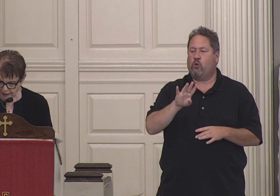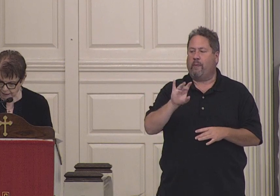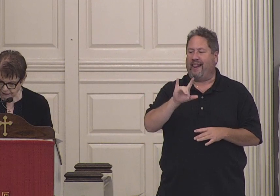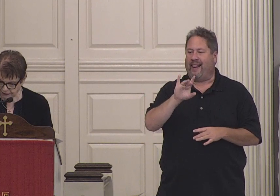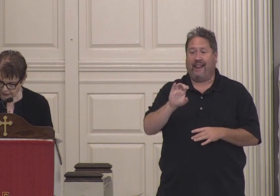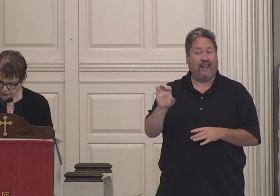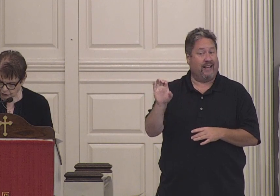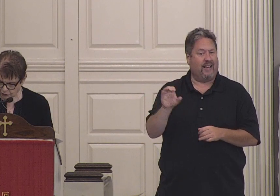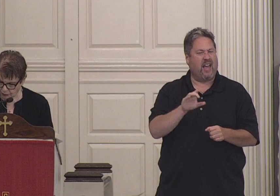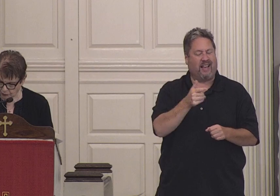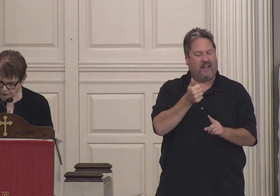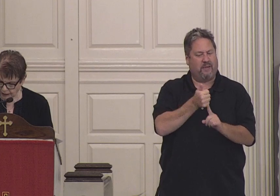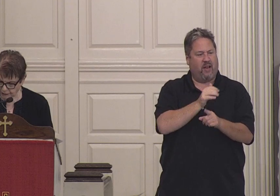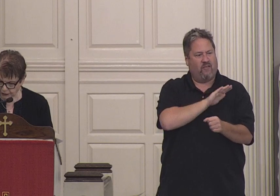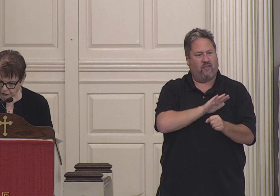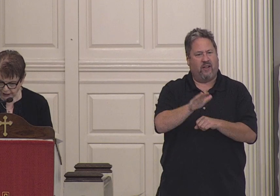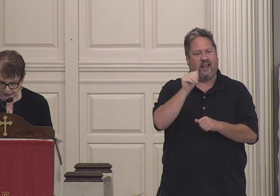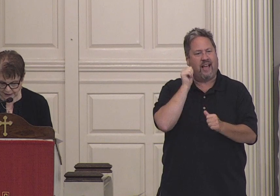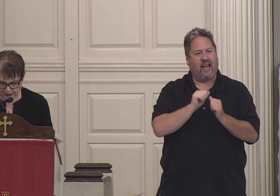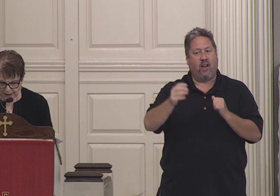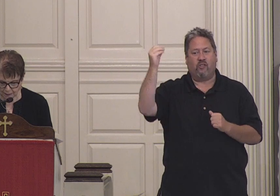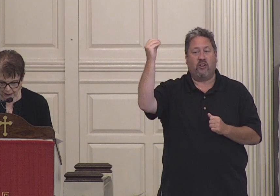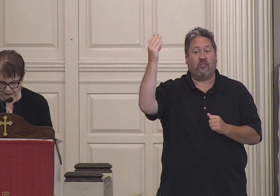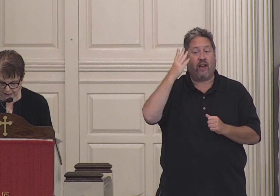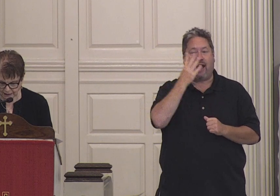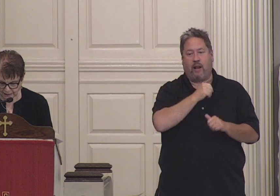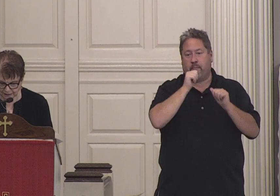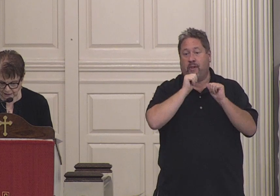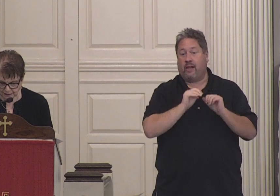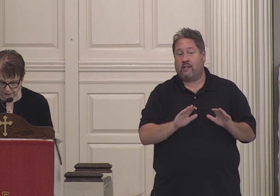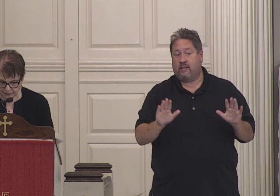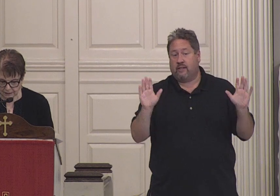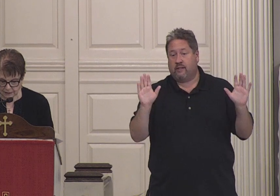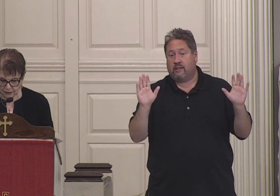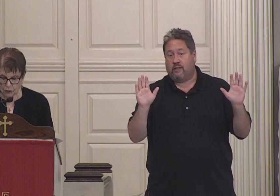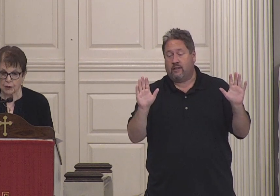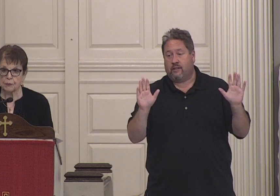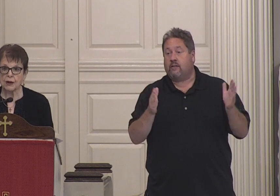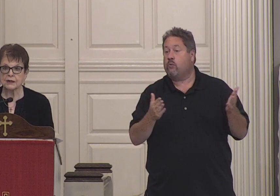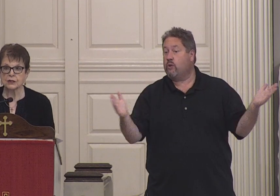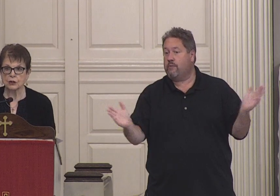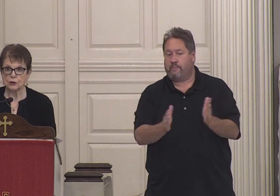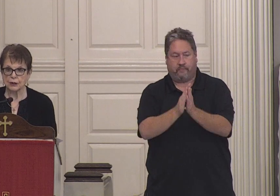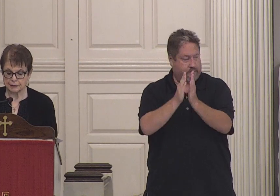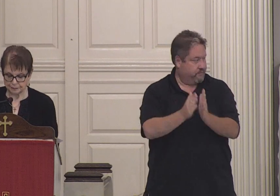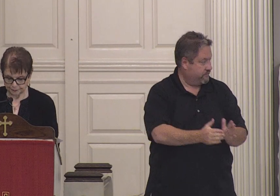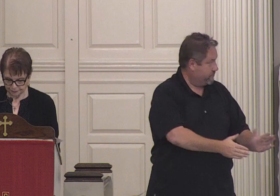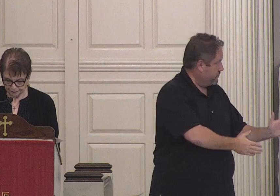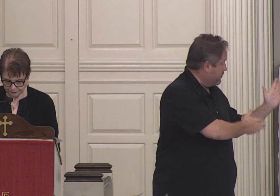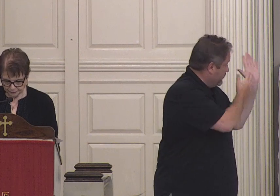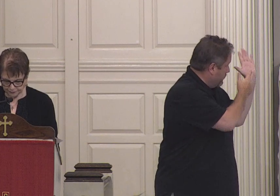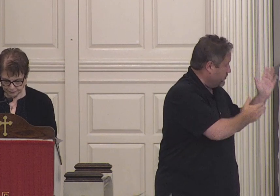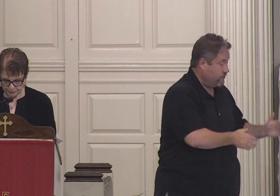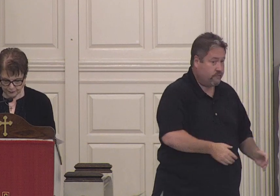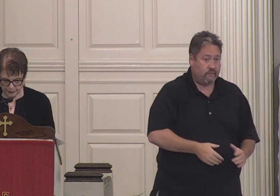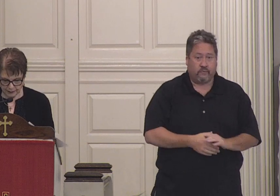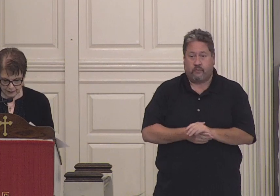he may be filled with every grace and blessing. We pray to the Lord.